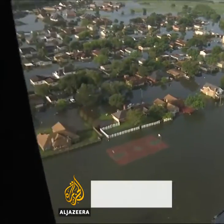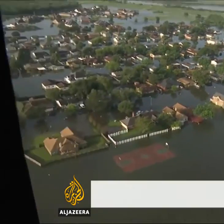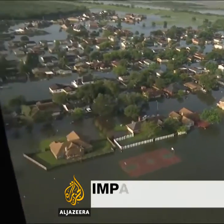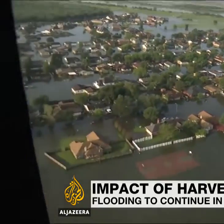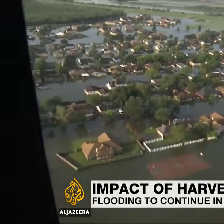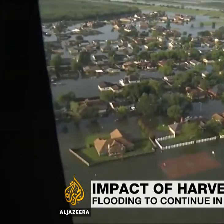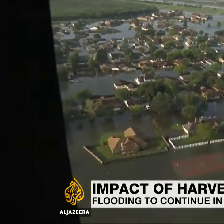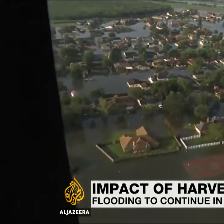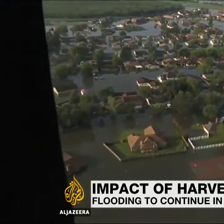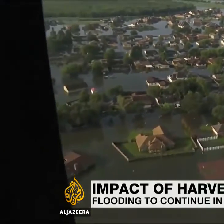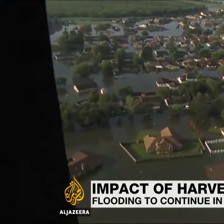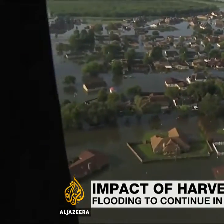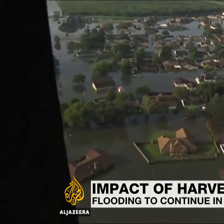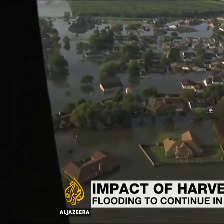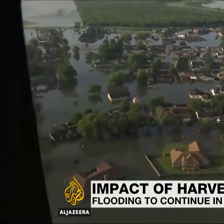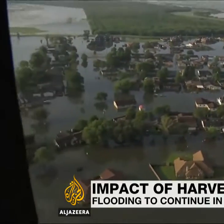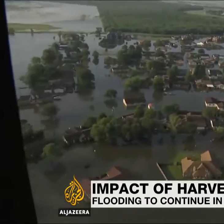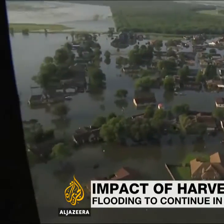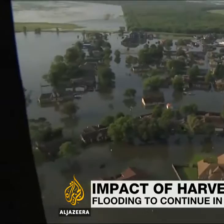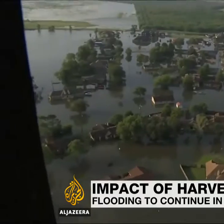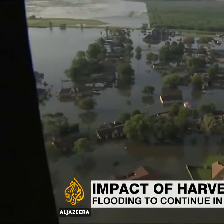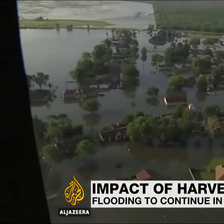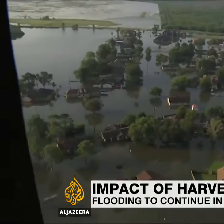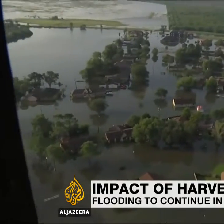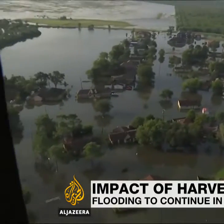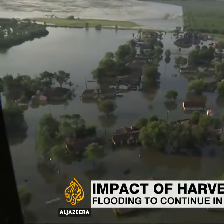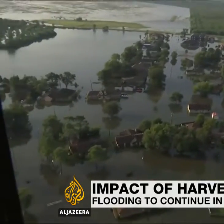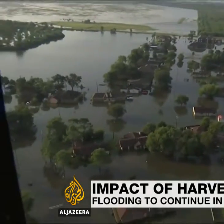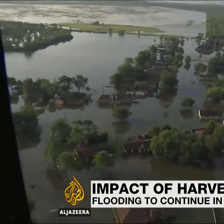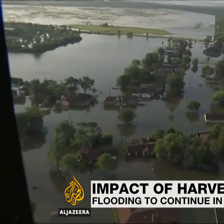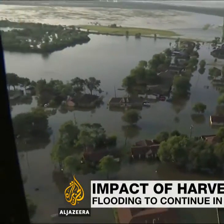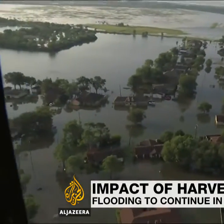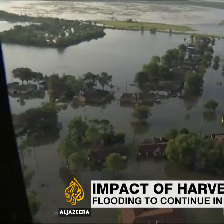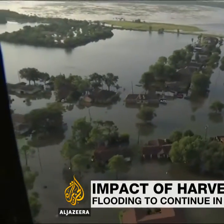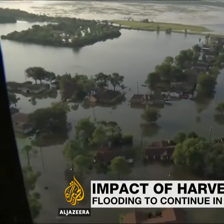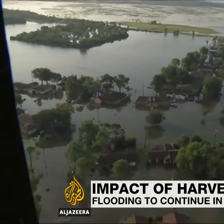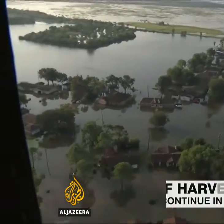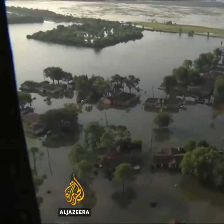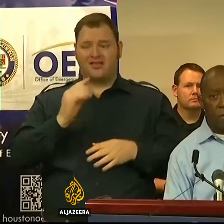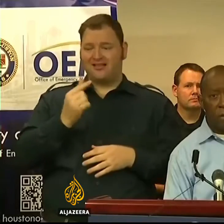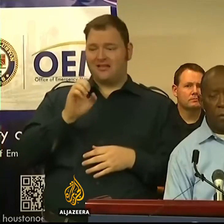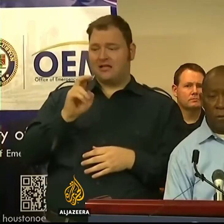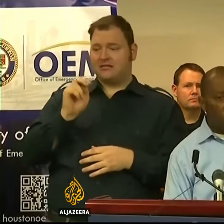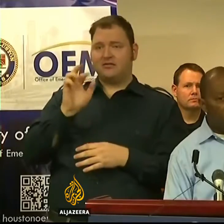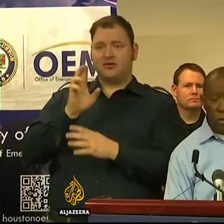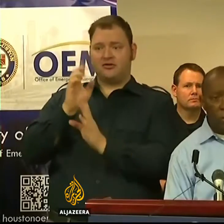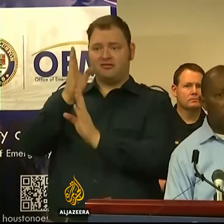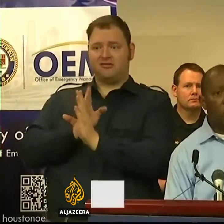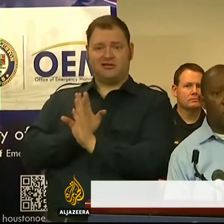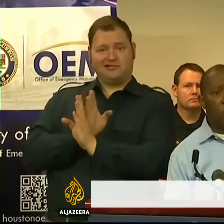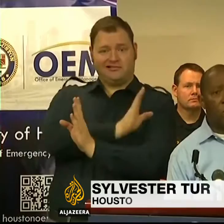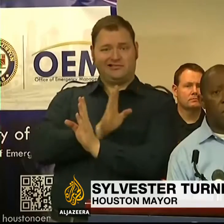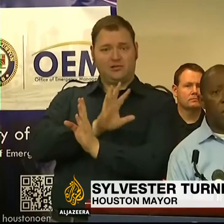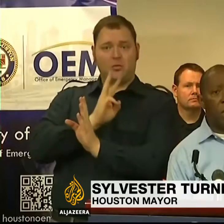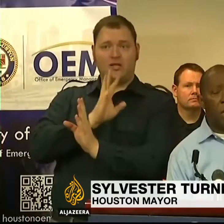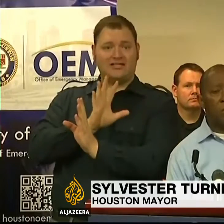the mayor of Houston warned residents not to be overly optimistic you're living in houses with with water you have water currently